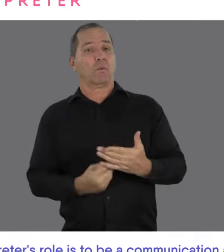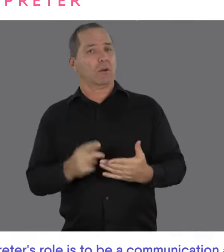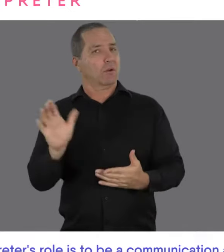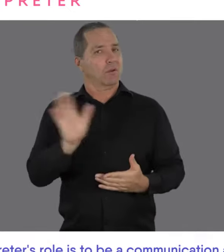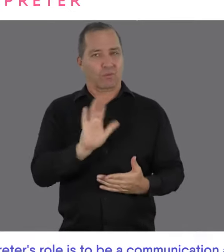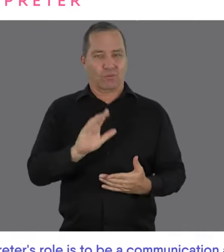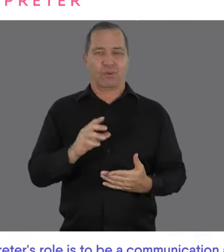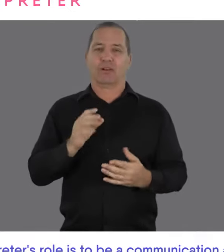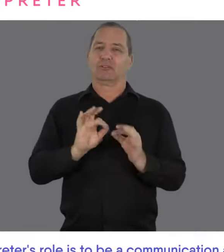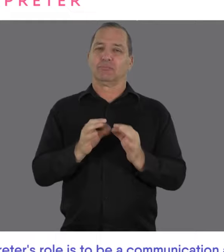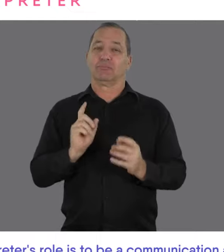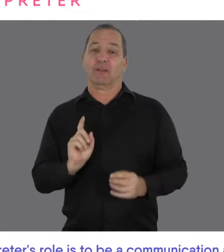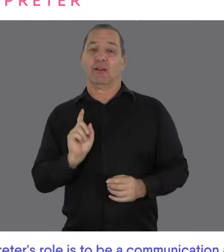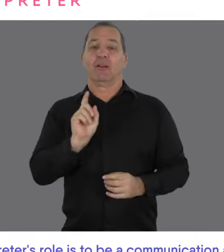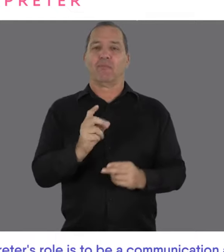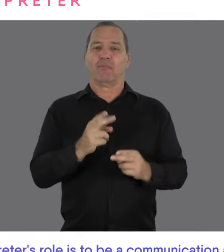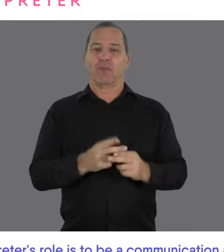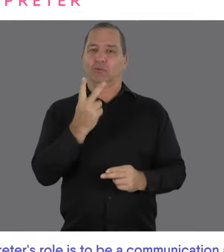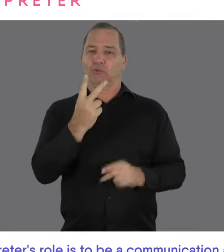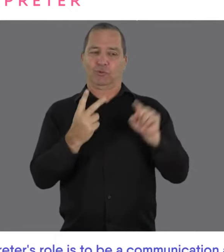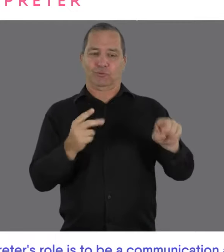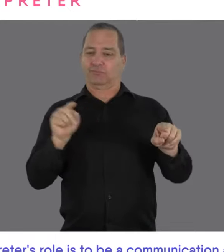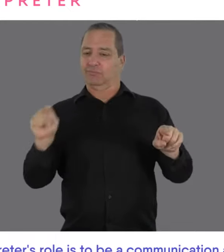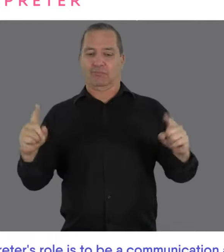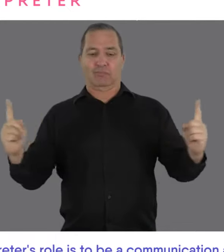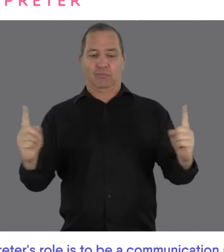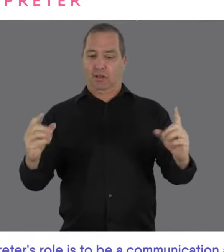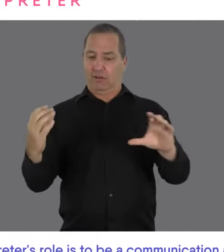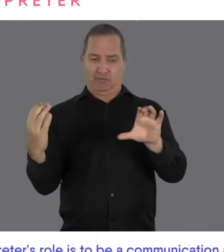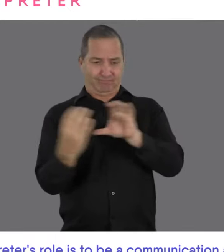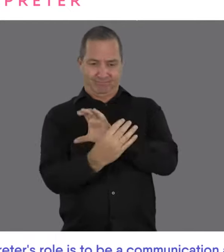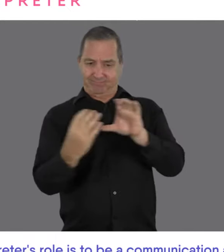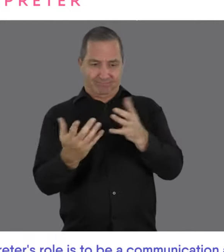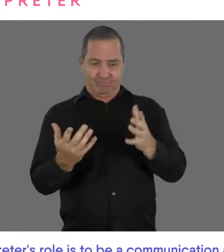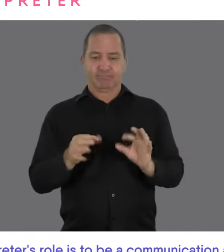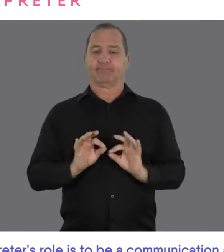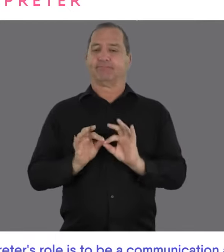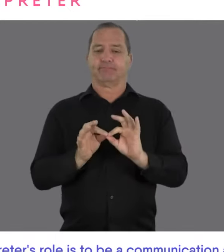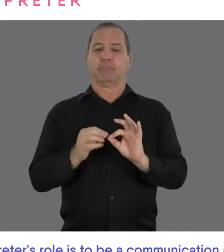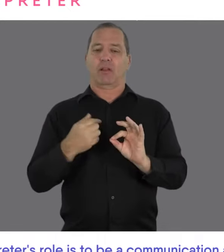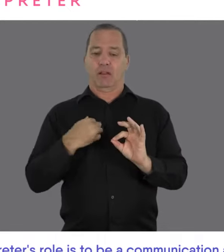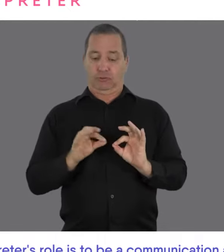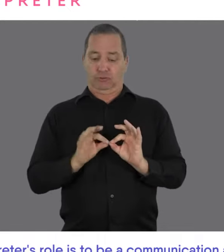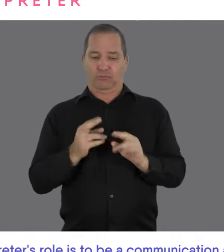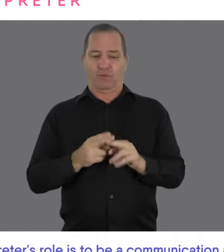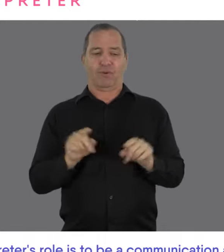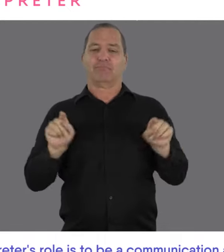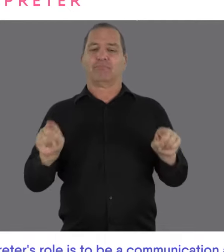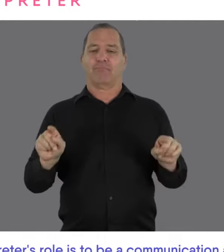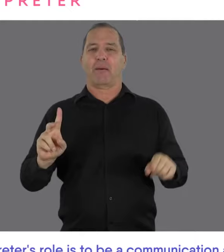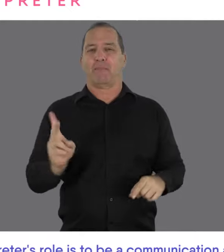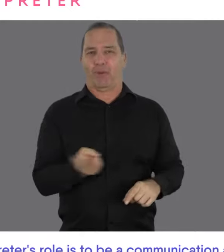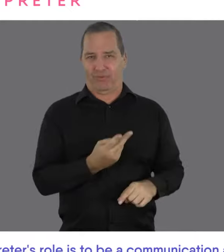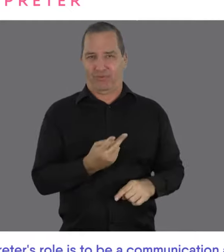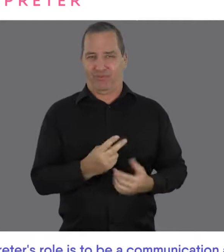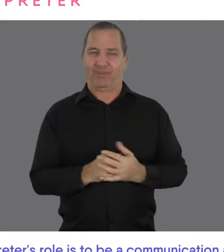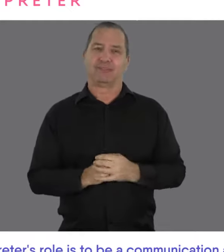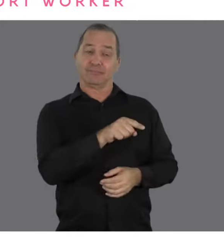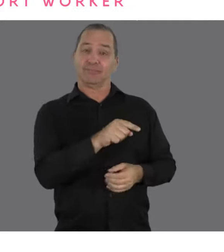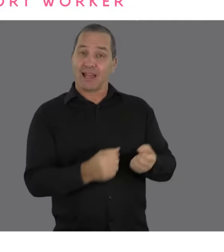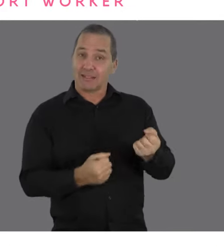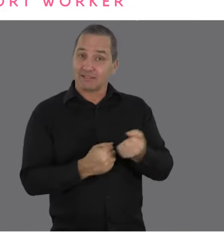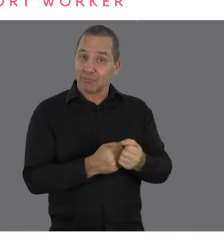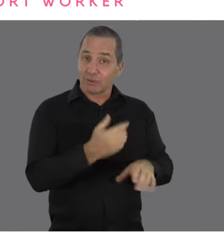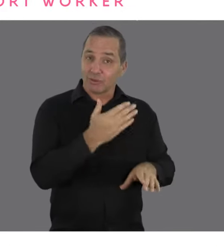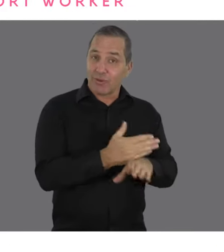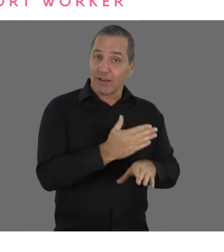interpreter is not always just there for the deaf person. The interpreter is there for the hearing person as well to ensure that communication is equal.